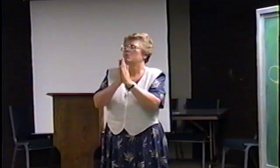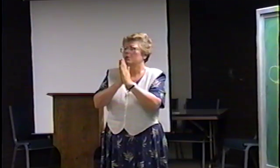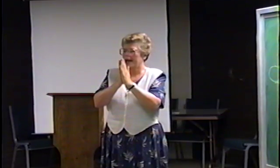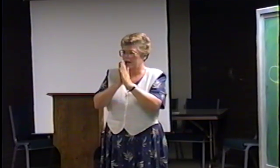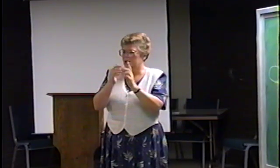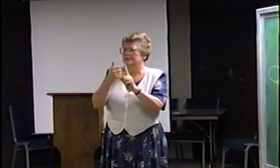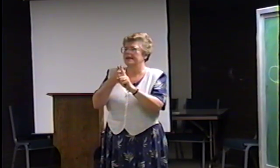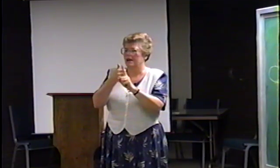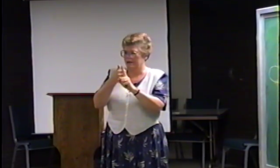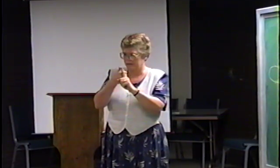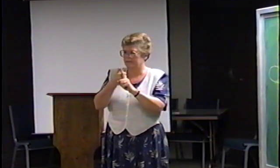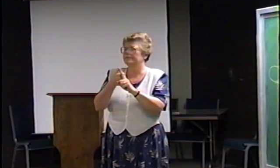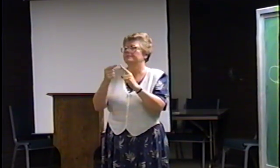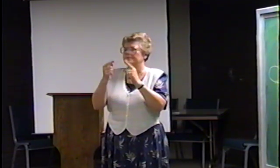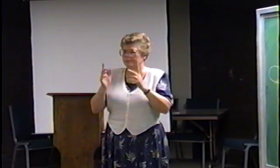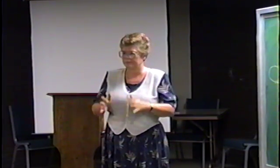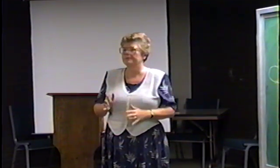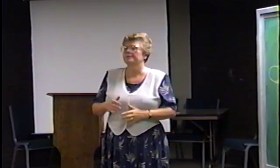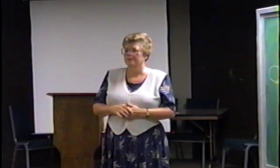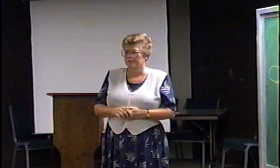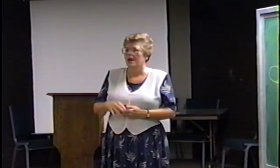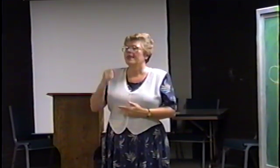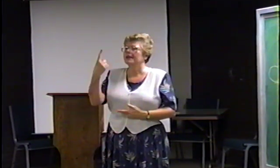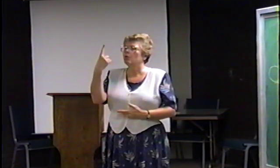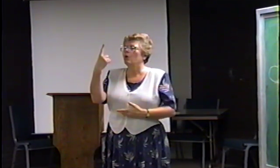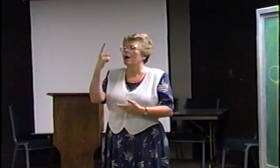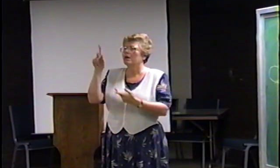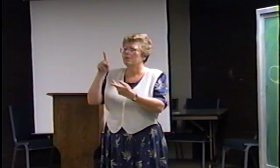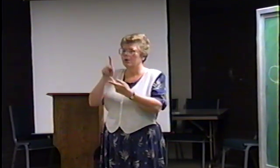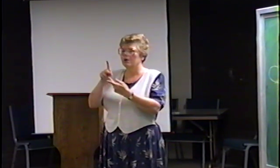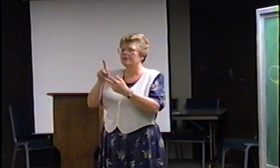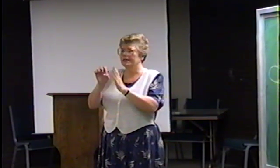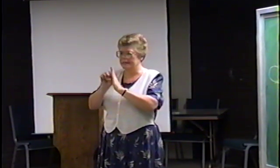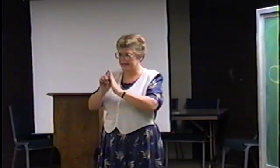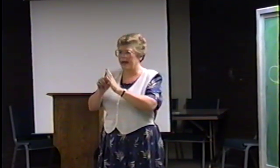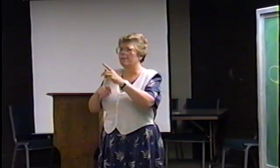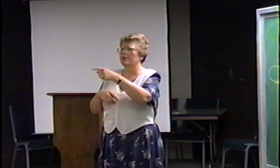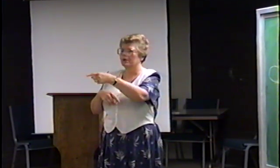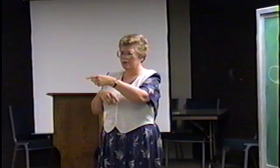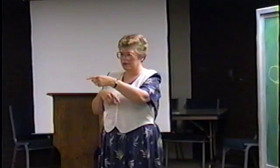I'm that one perfect example.